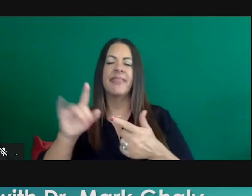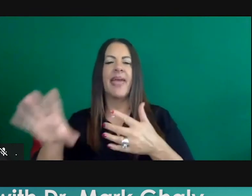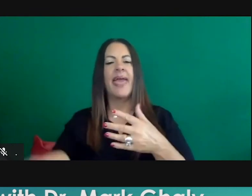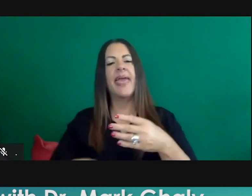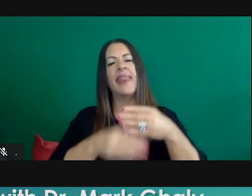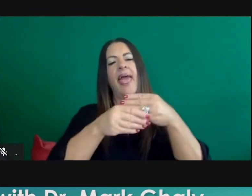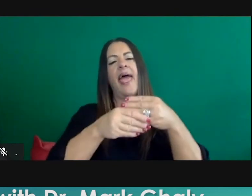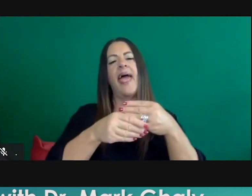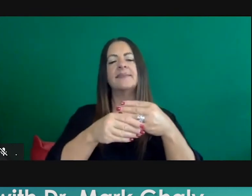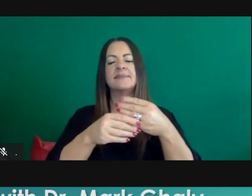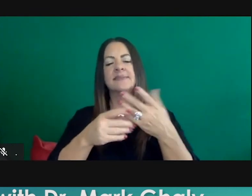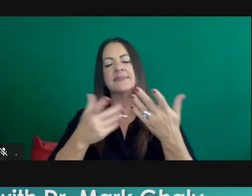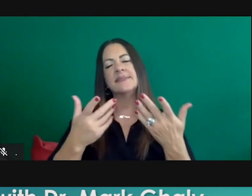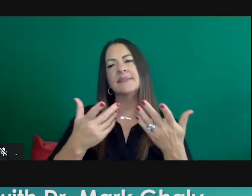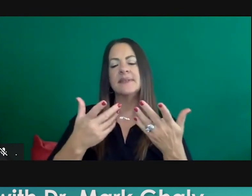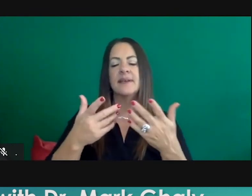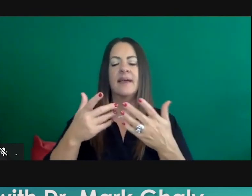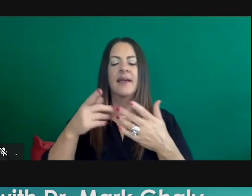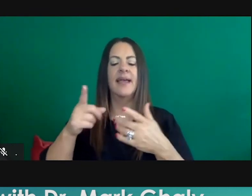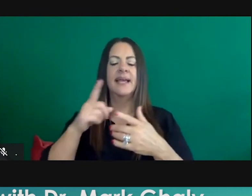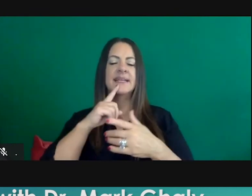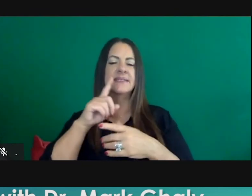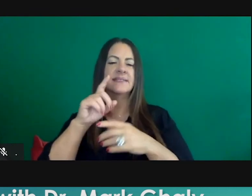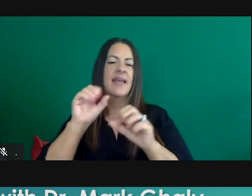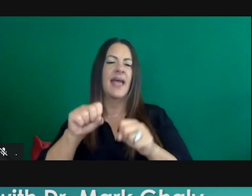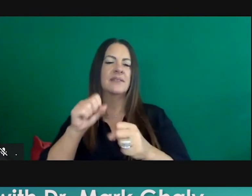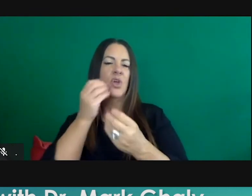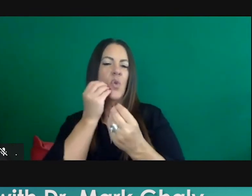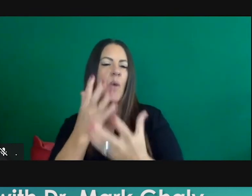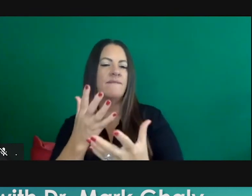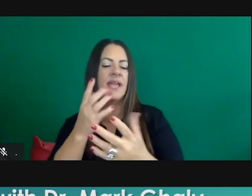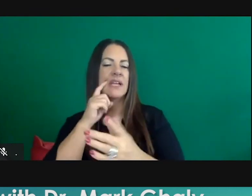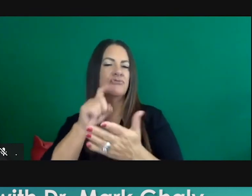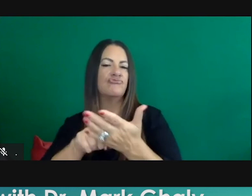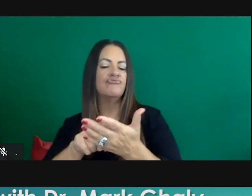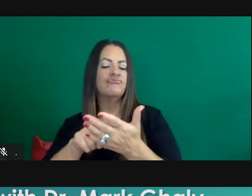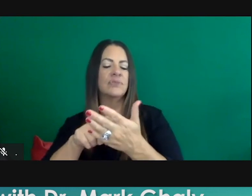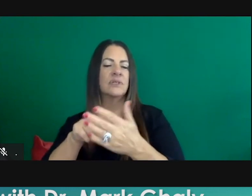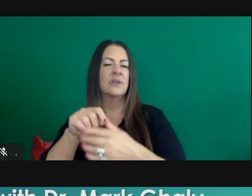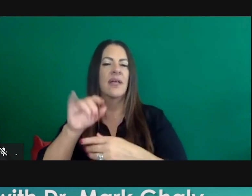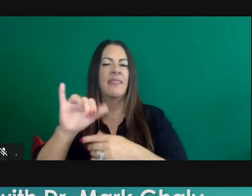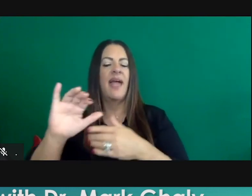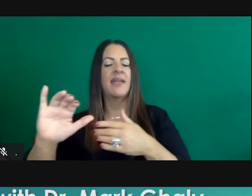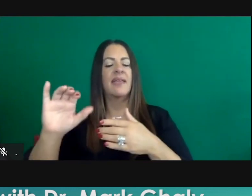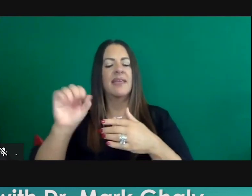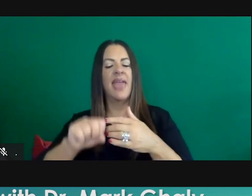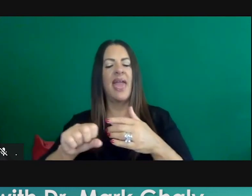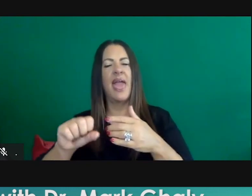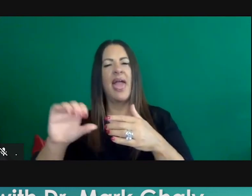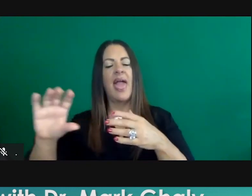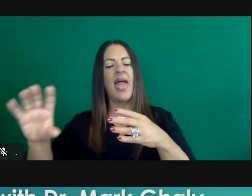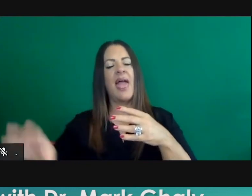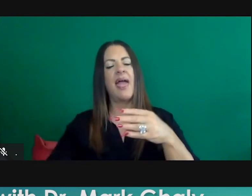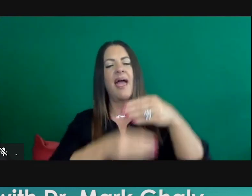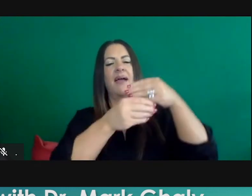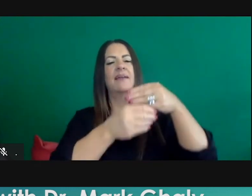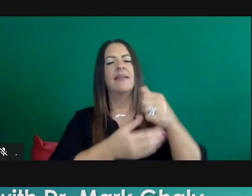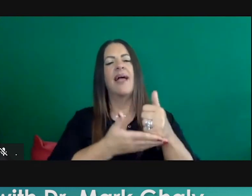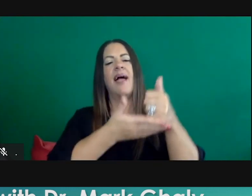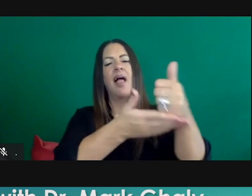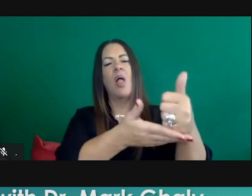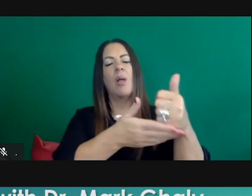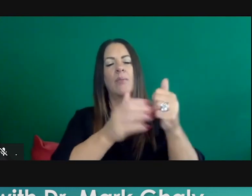these app-based notification tools can certainly help augment the work of classic contact